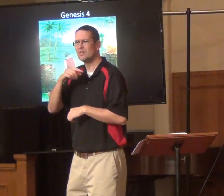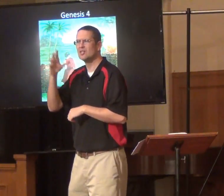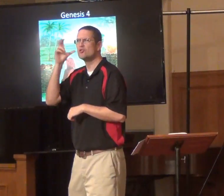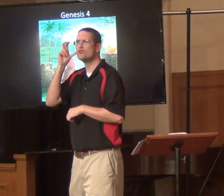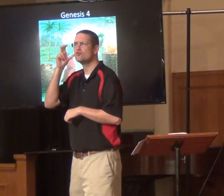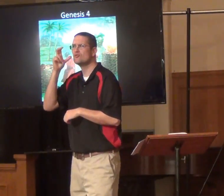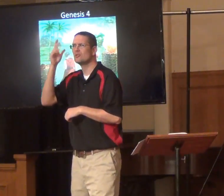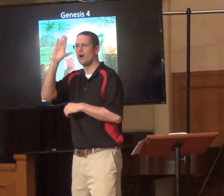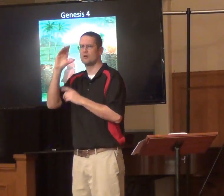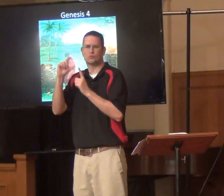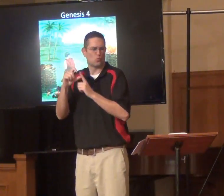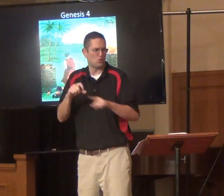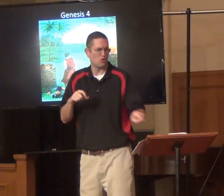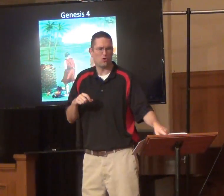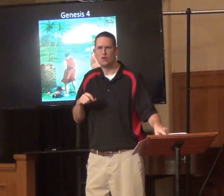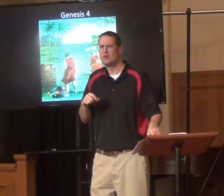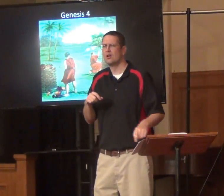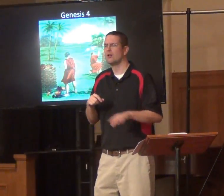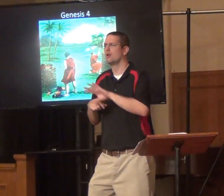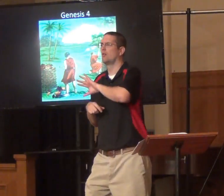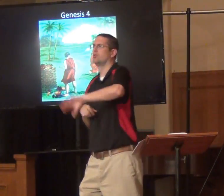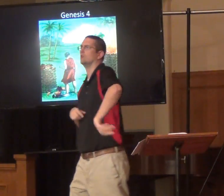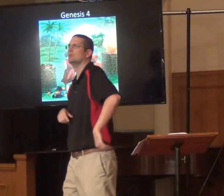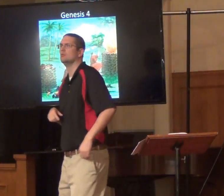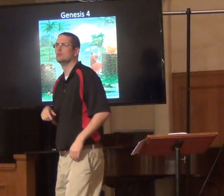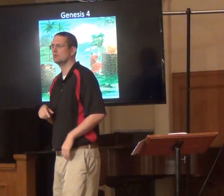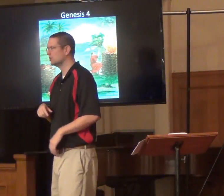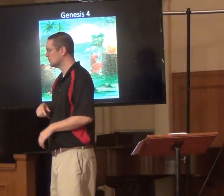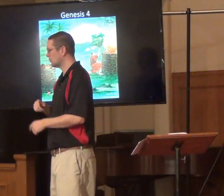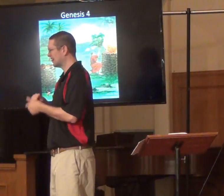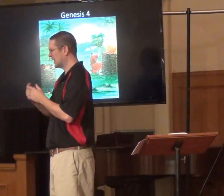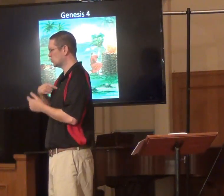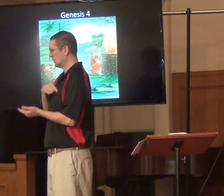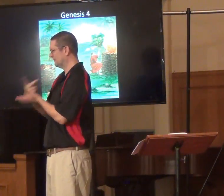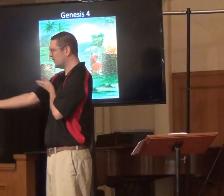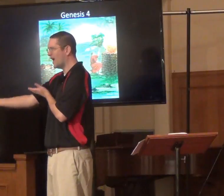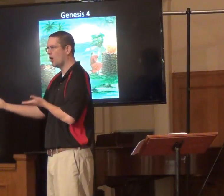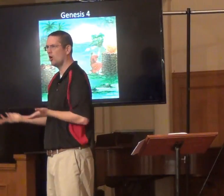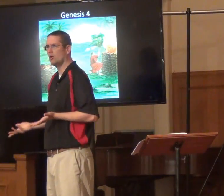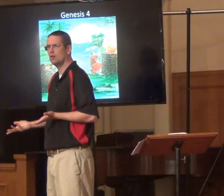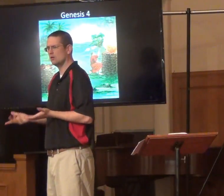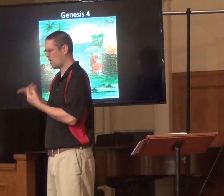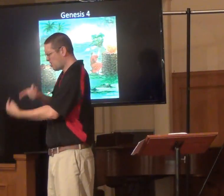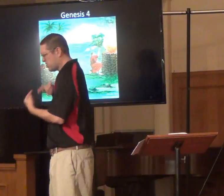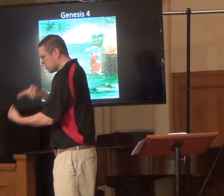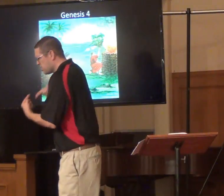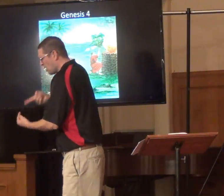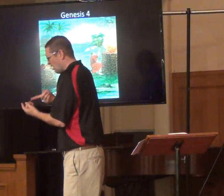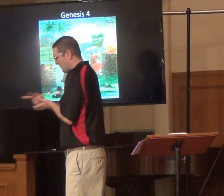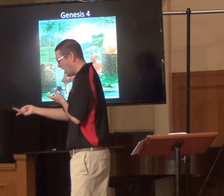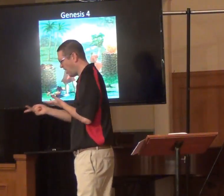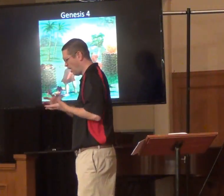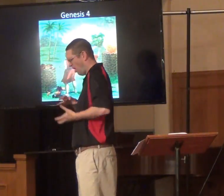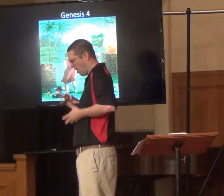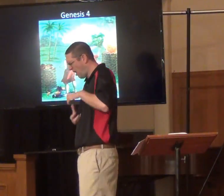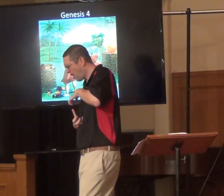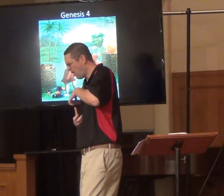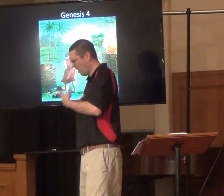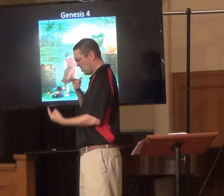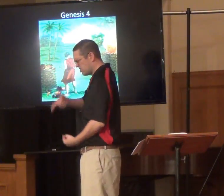many times do we hear God's word and we push it aside and then we fail? And we struggle and we're